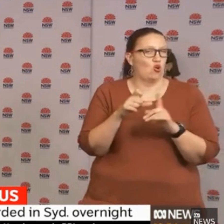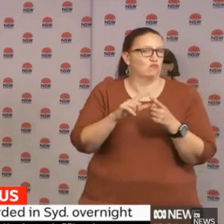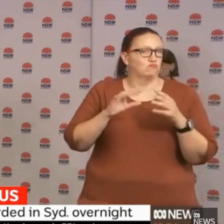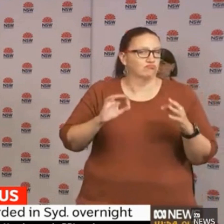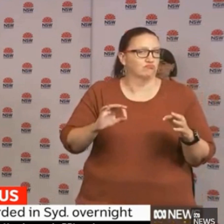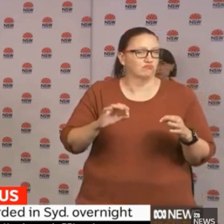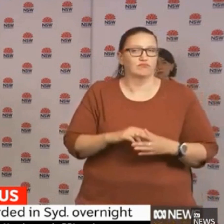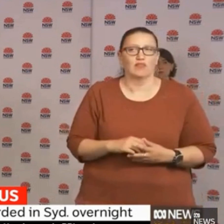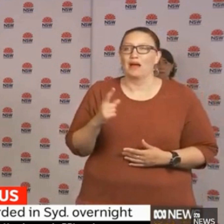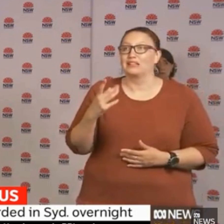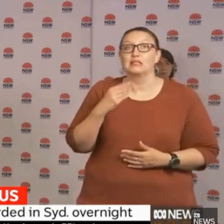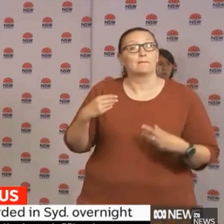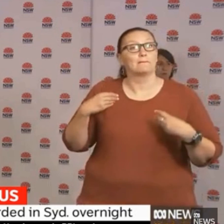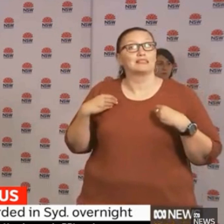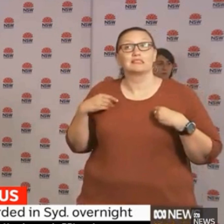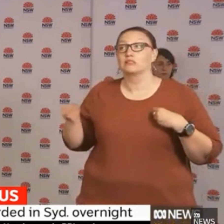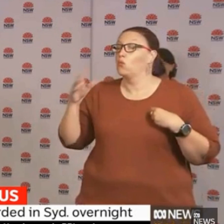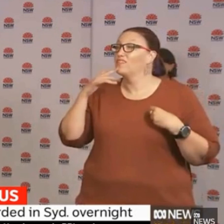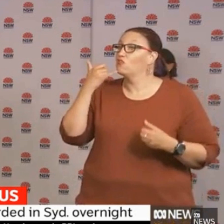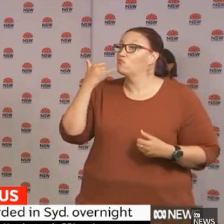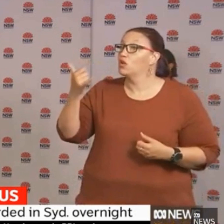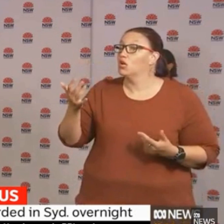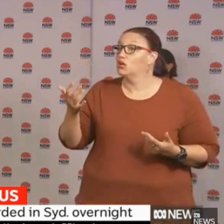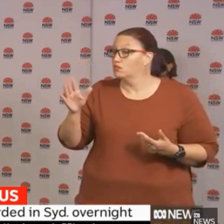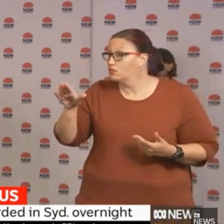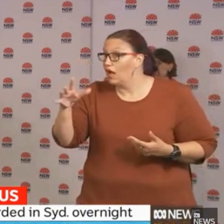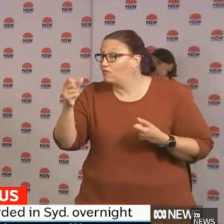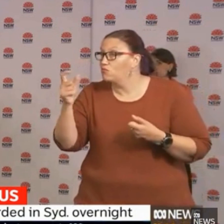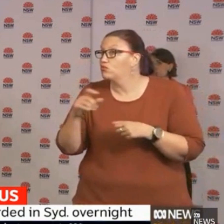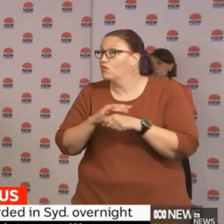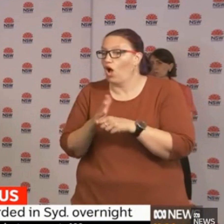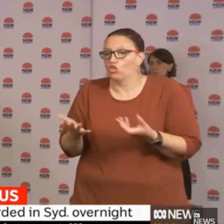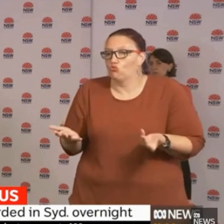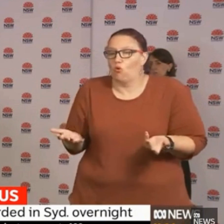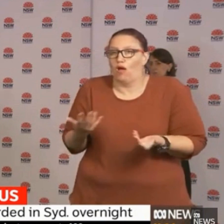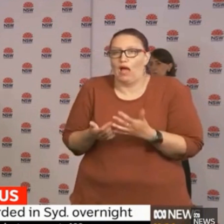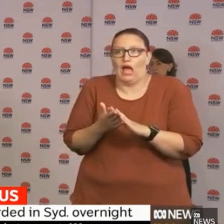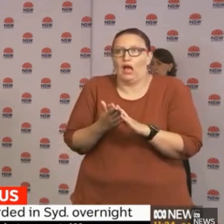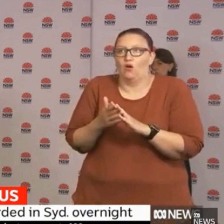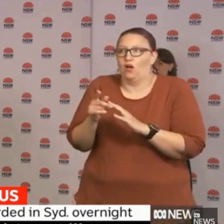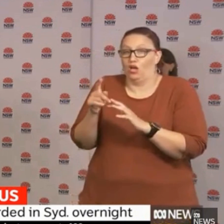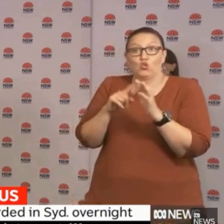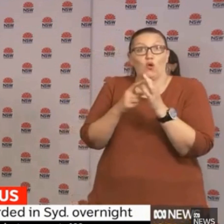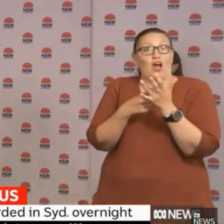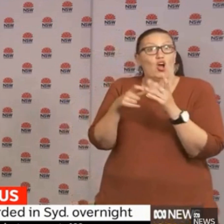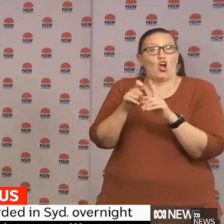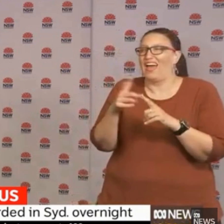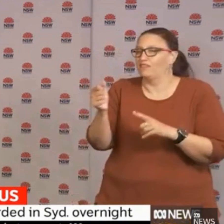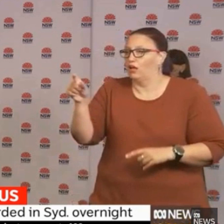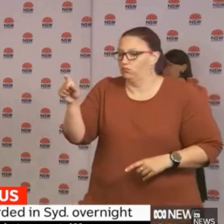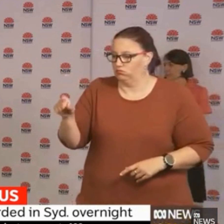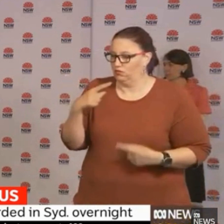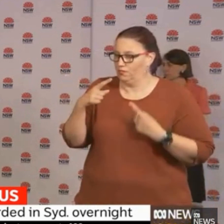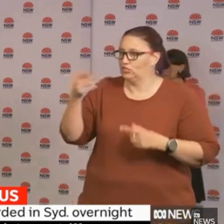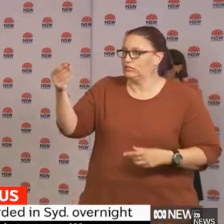that some of the businesses, when they were contacted, simply didn't know how to get the information off the platform provider, and